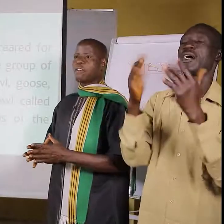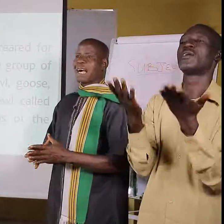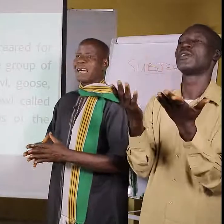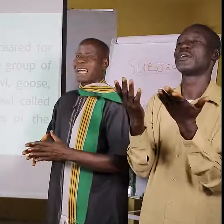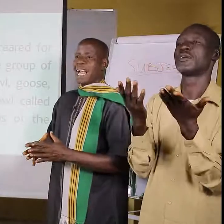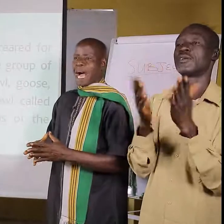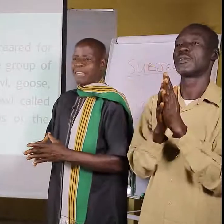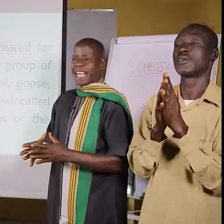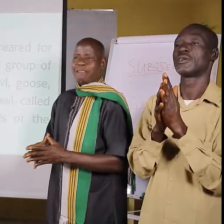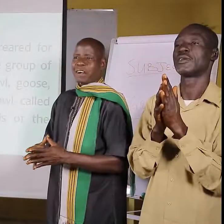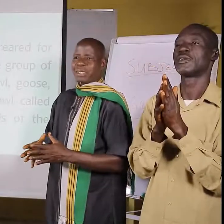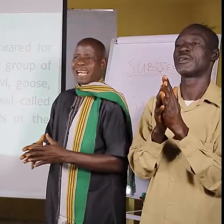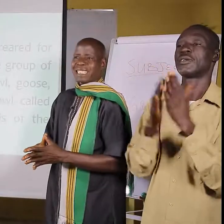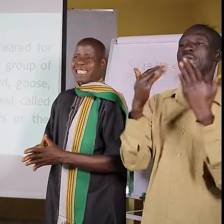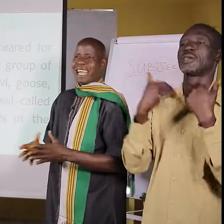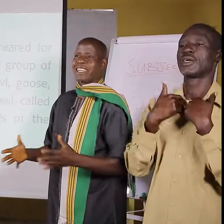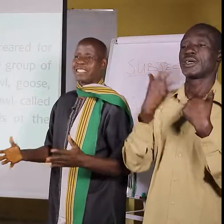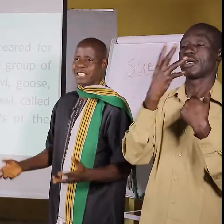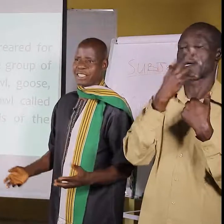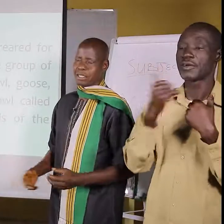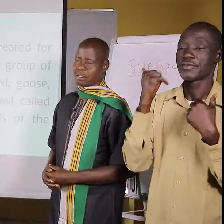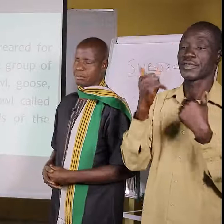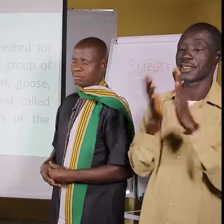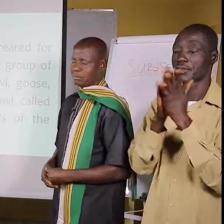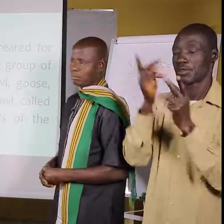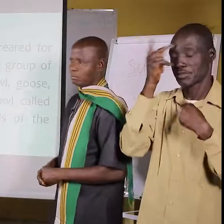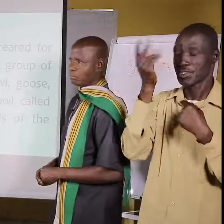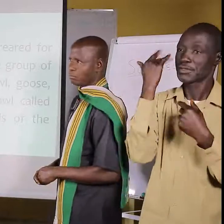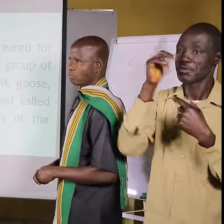Have they ever contracted any disease?